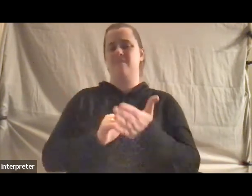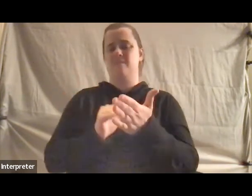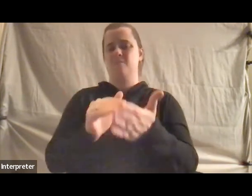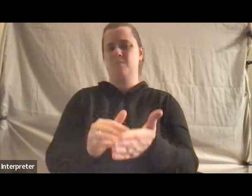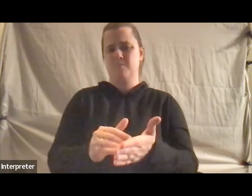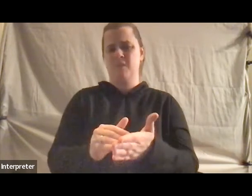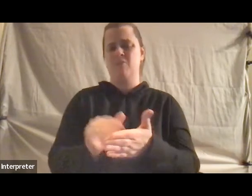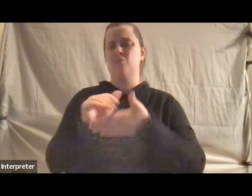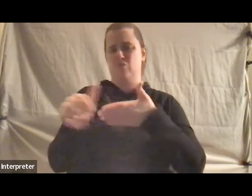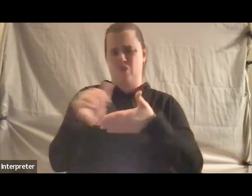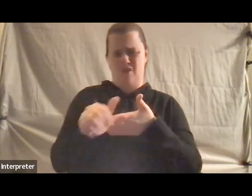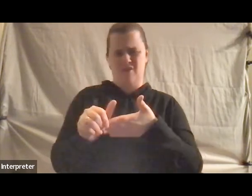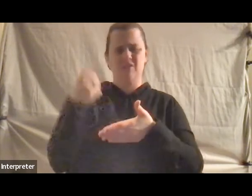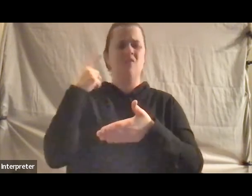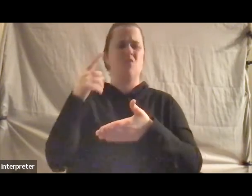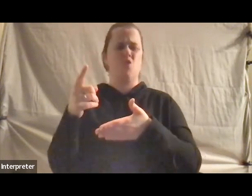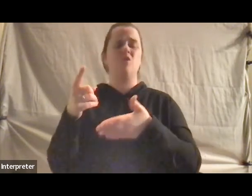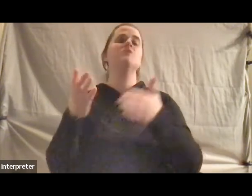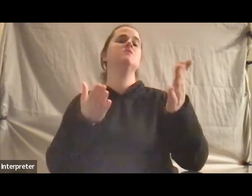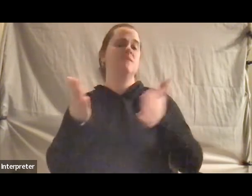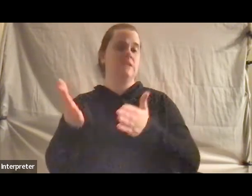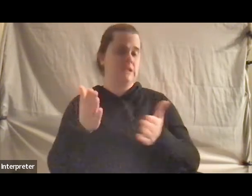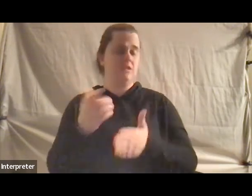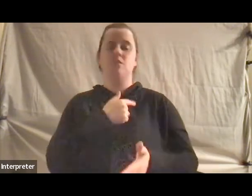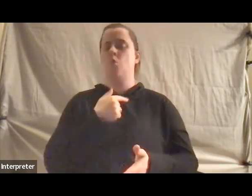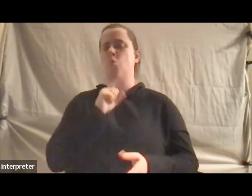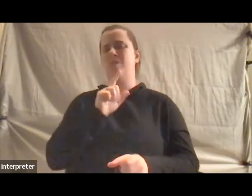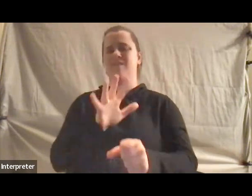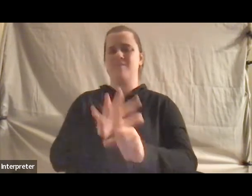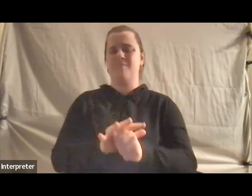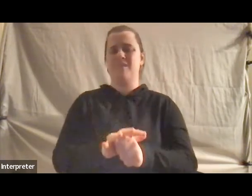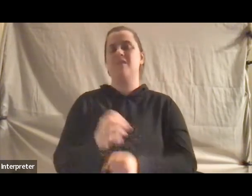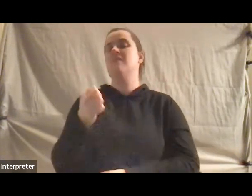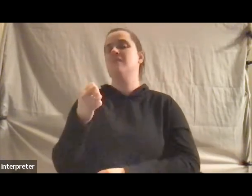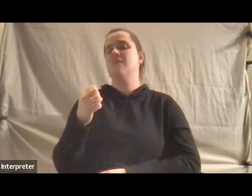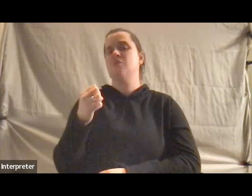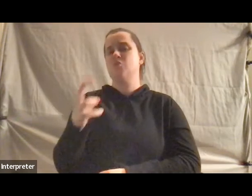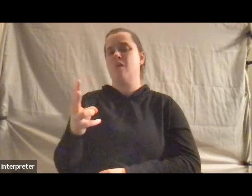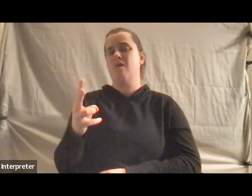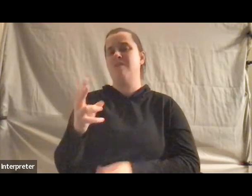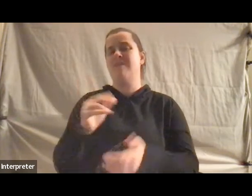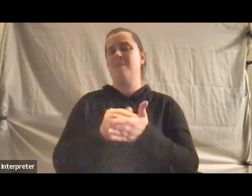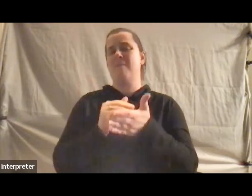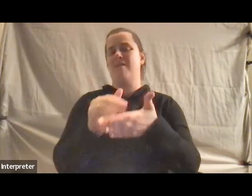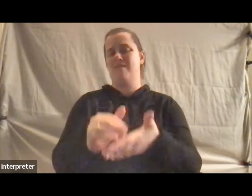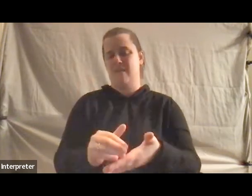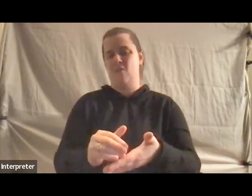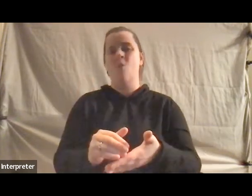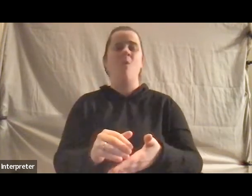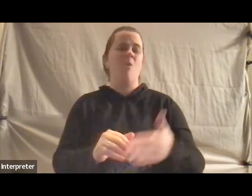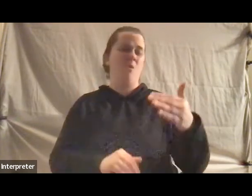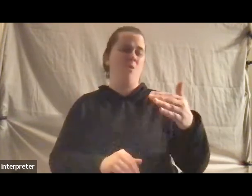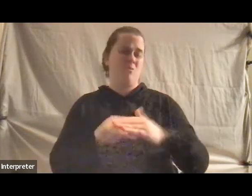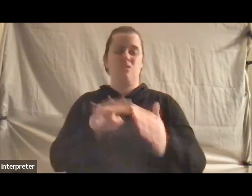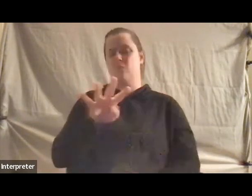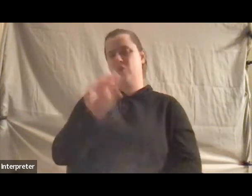services. Additionally, we have committed just over $12 million or 40% of our ARPA funding to